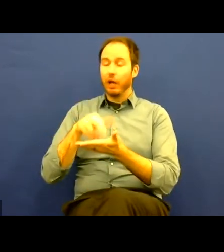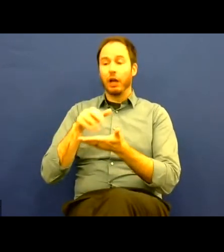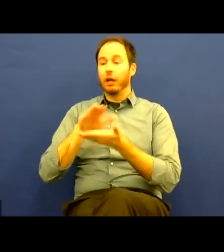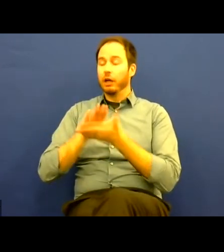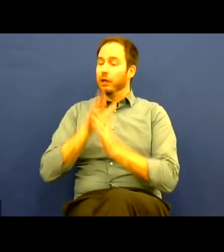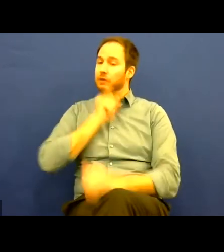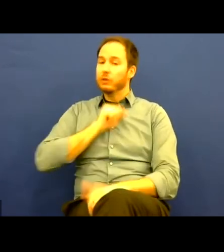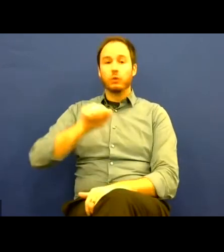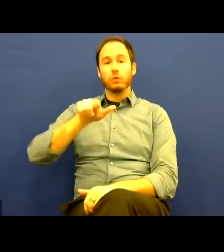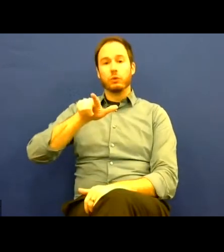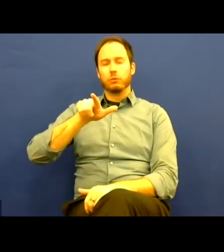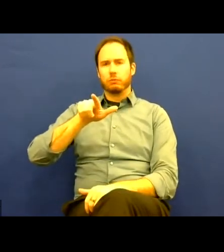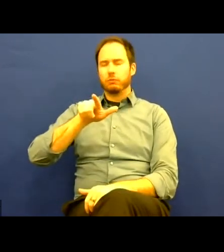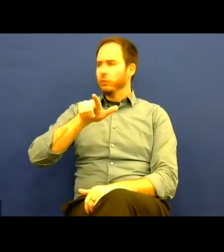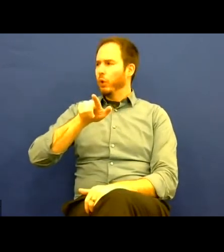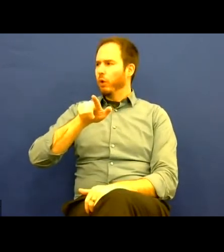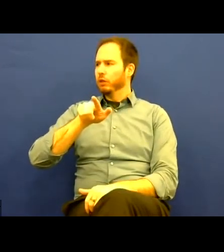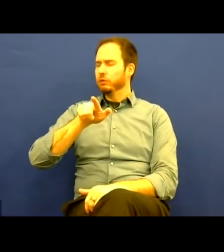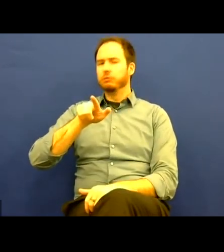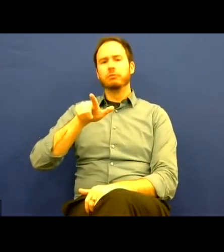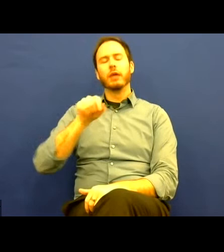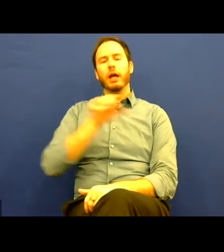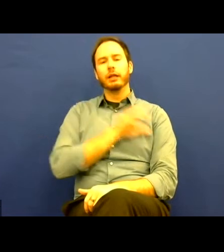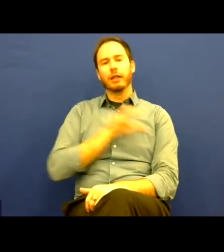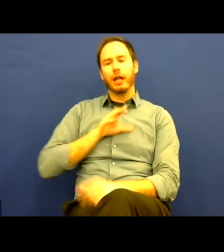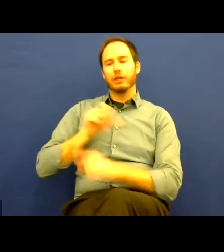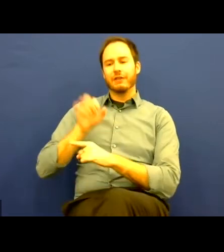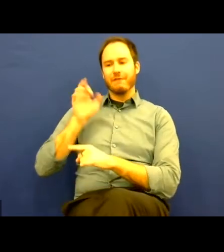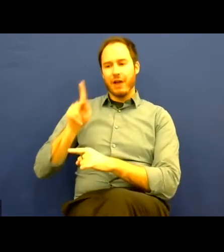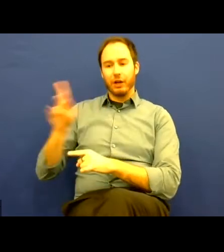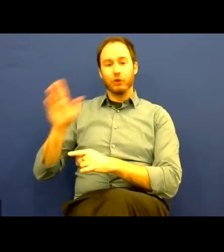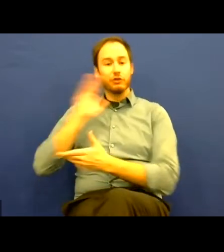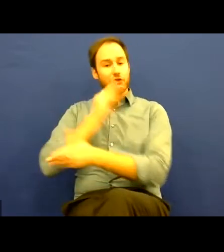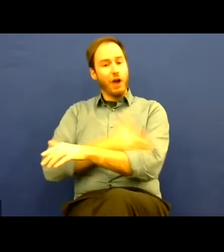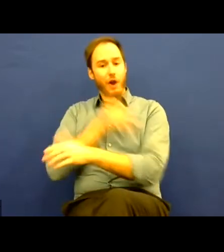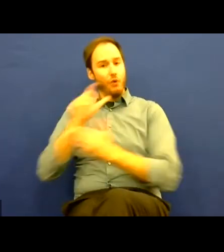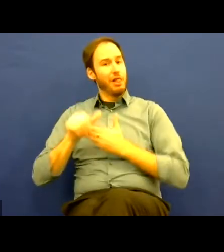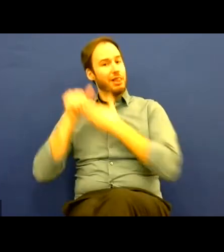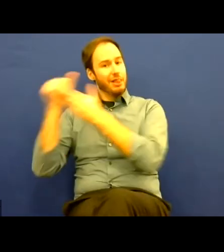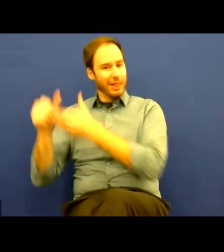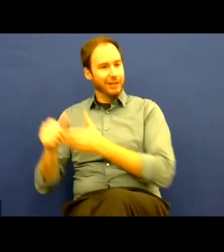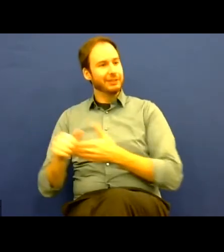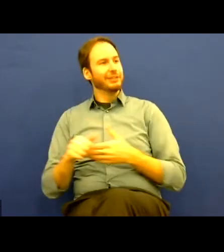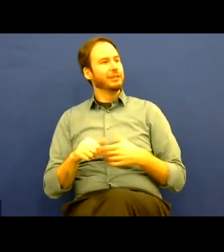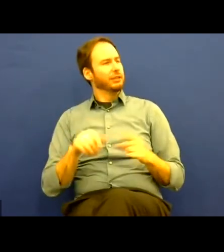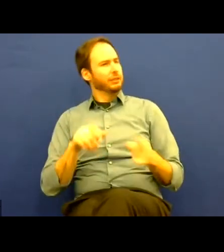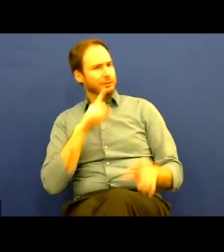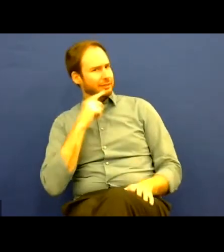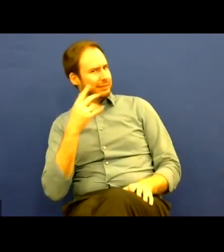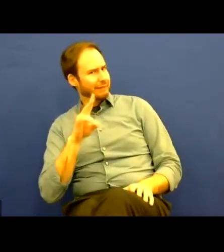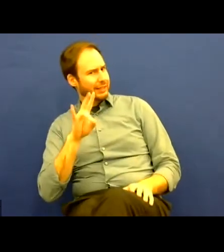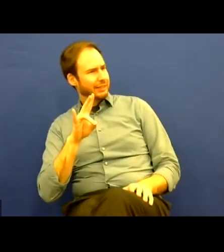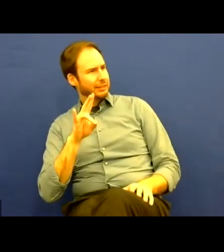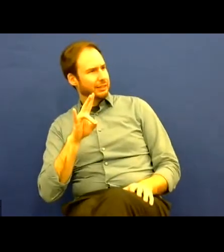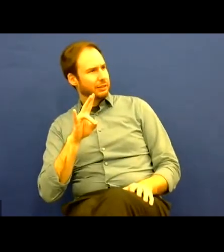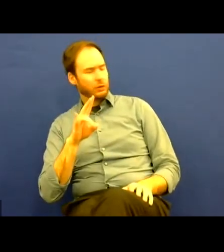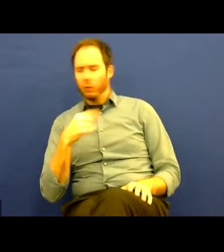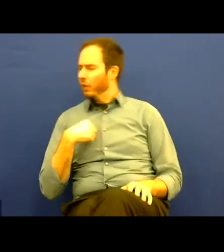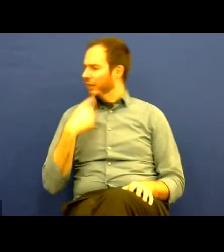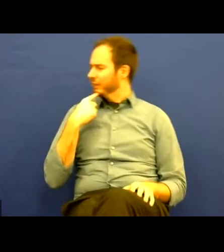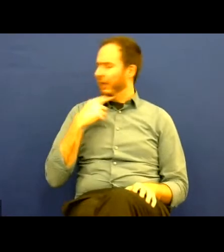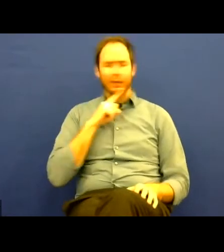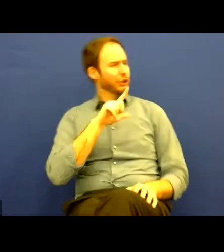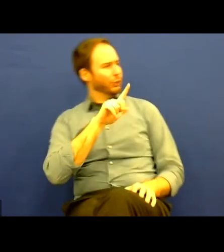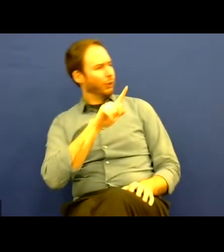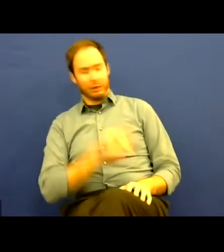you're in 21. Councilman Safranek, your daughter took the lead on that one. She was. I think you mean 17, What did I say?